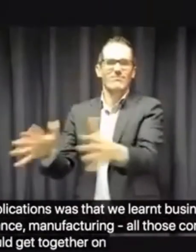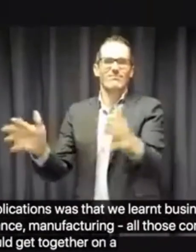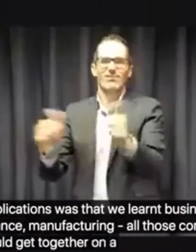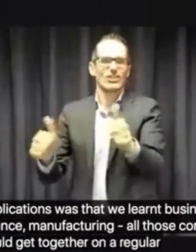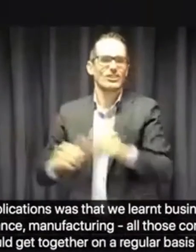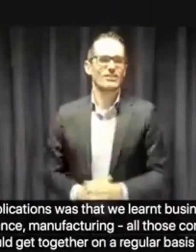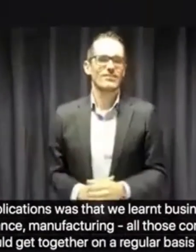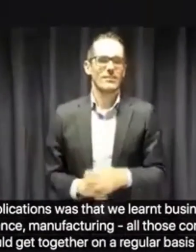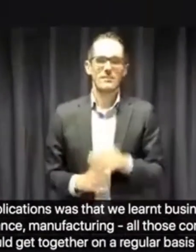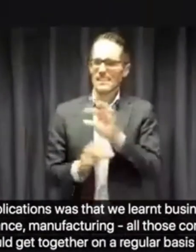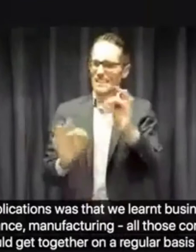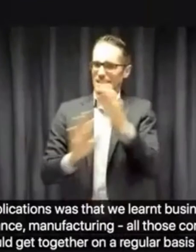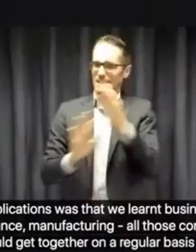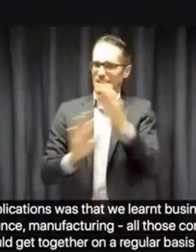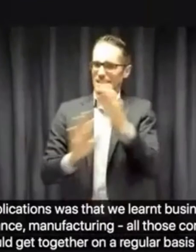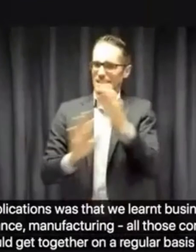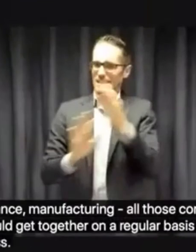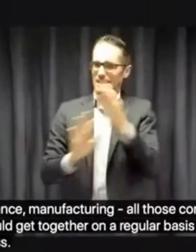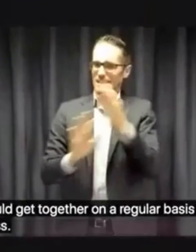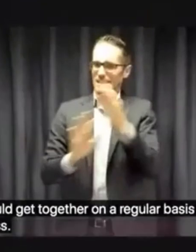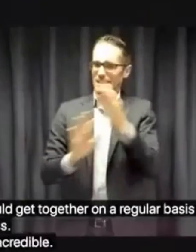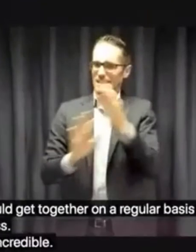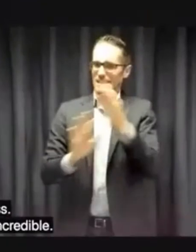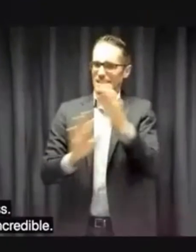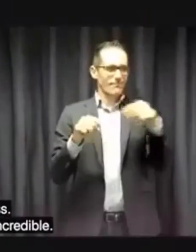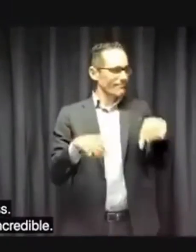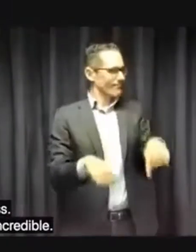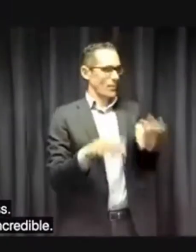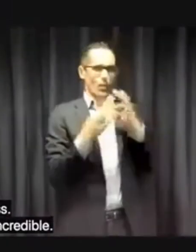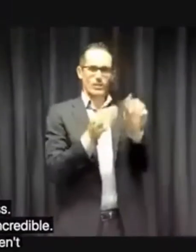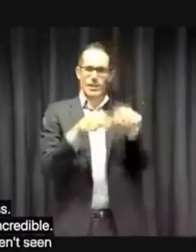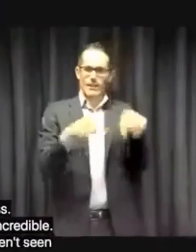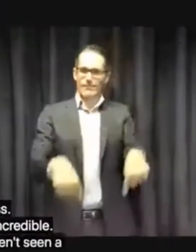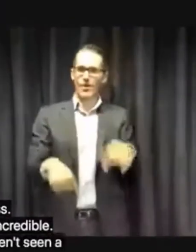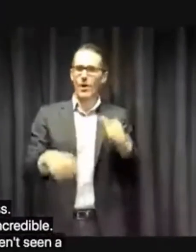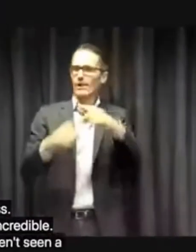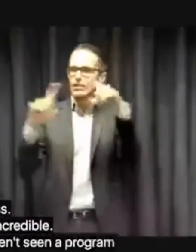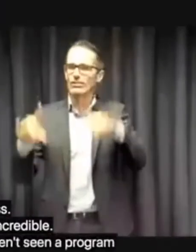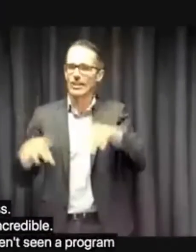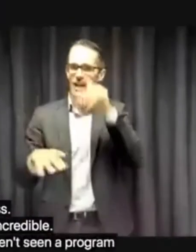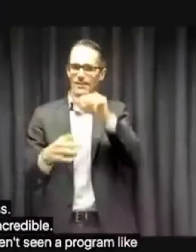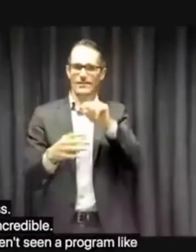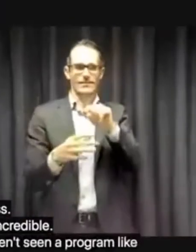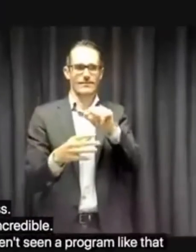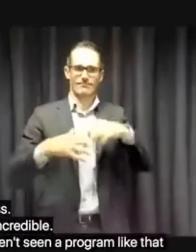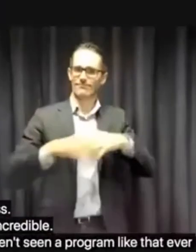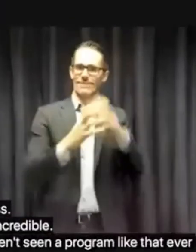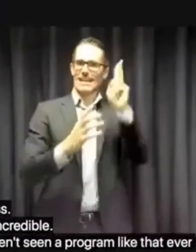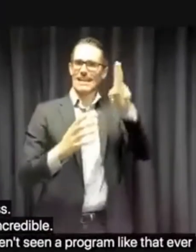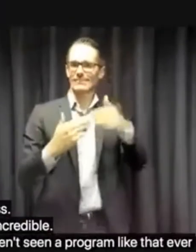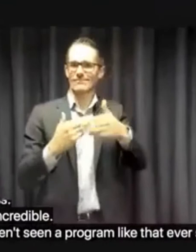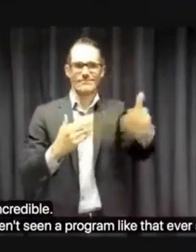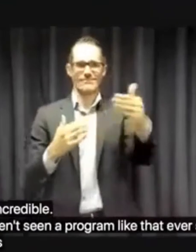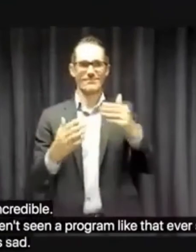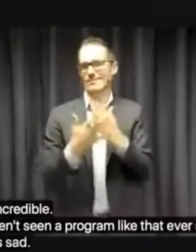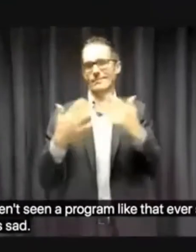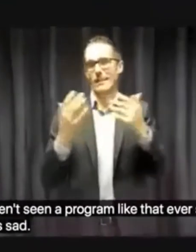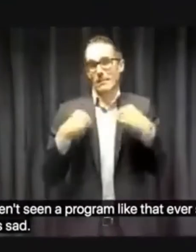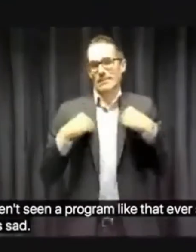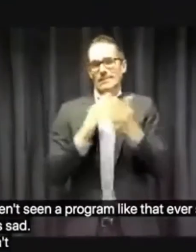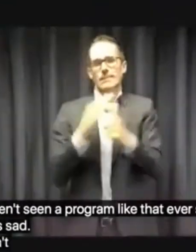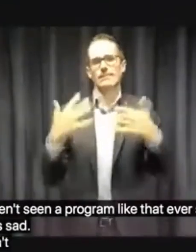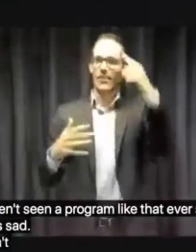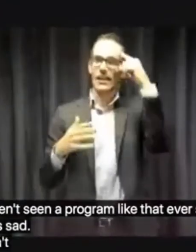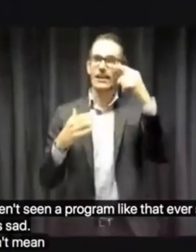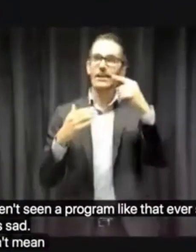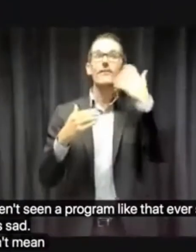program like that ever since, which is sad. And it doesn't mean that organisations like Expression Australia can't reform something like that